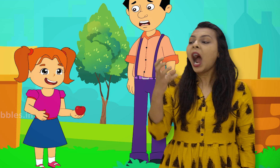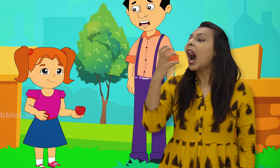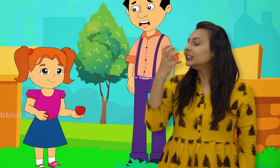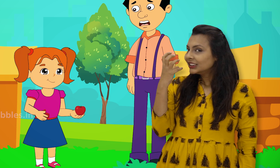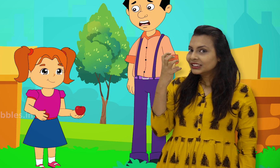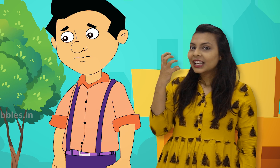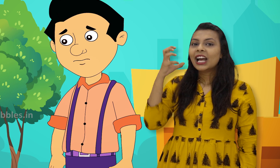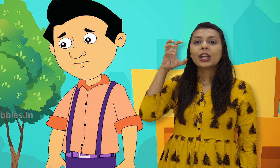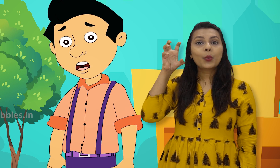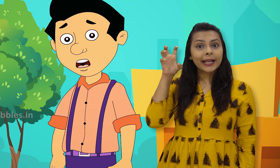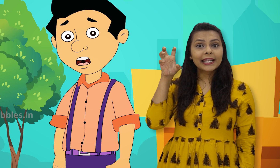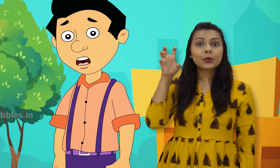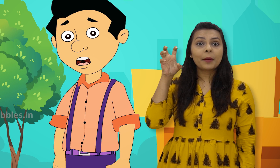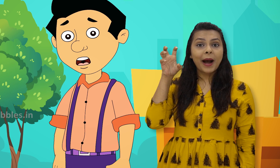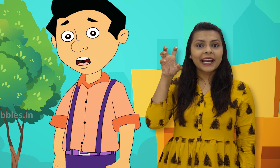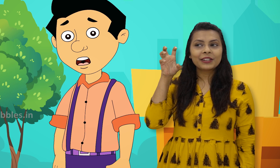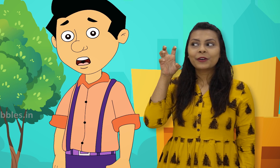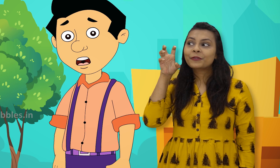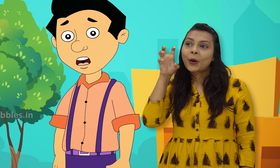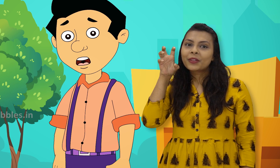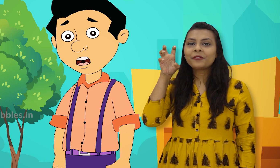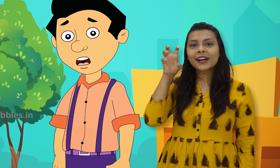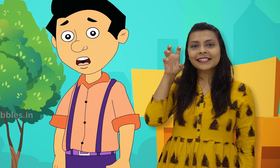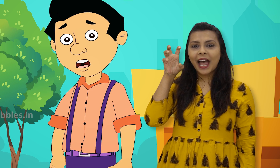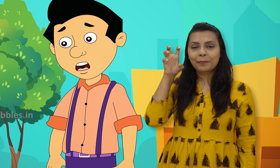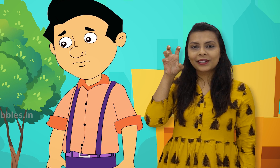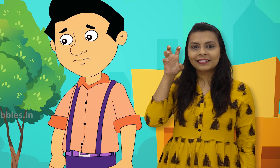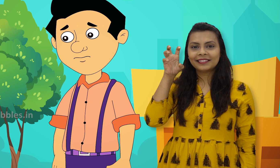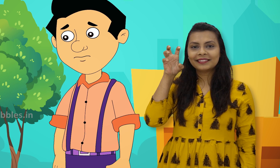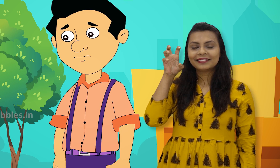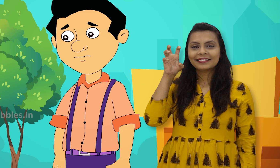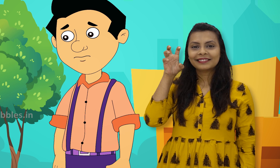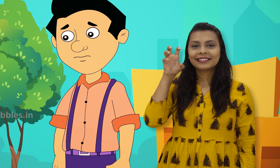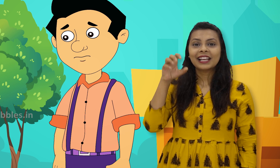daughter quickly took a bite from the first apple.